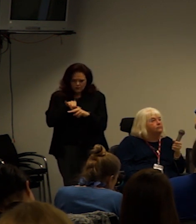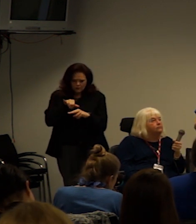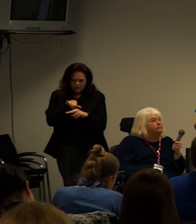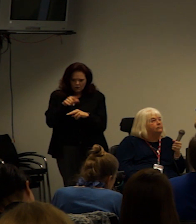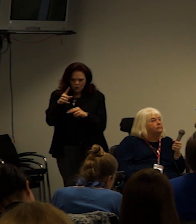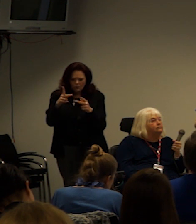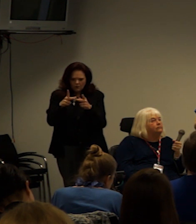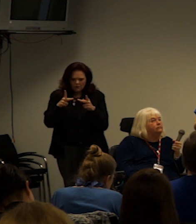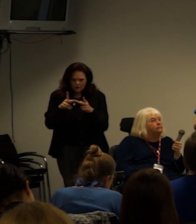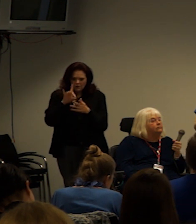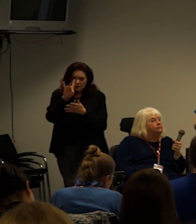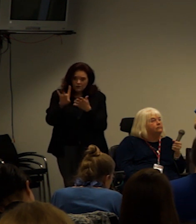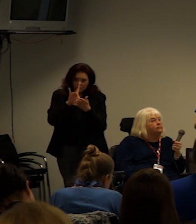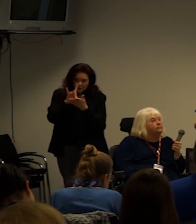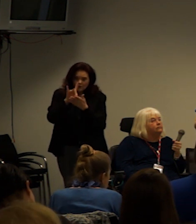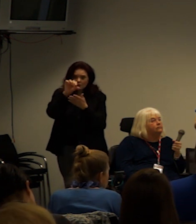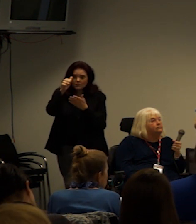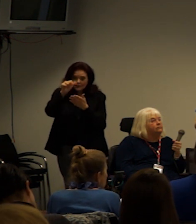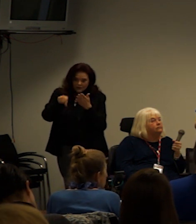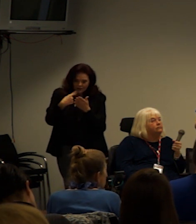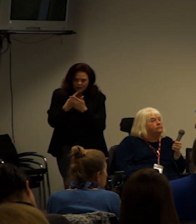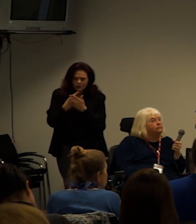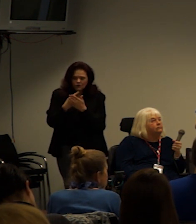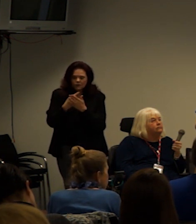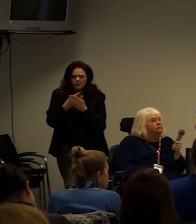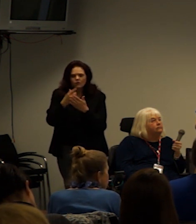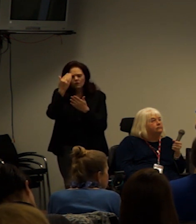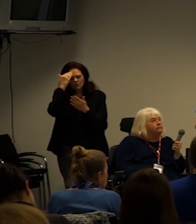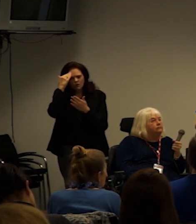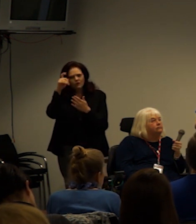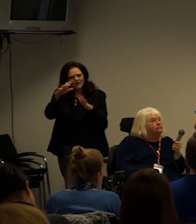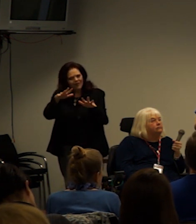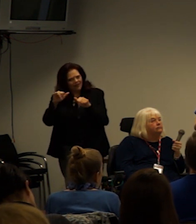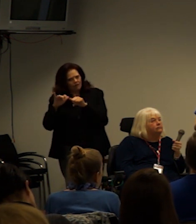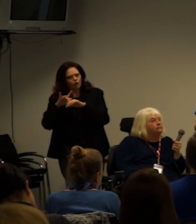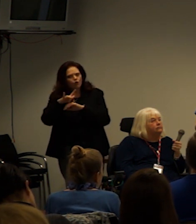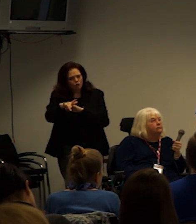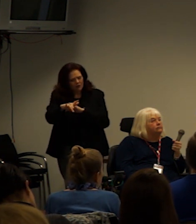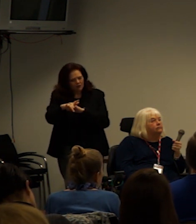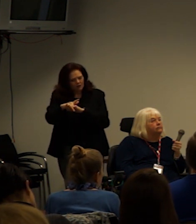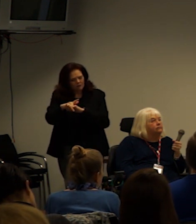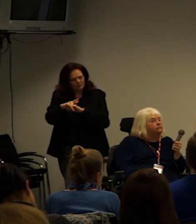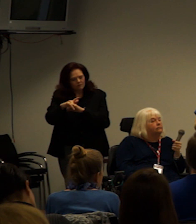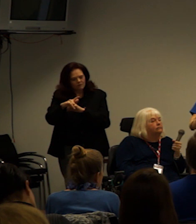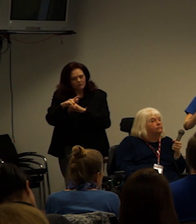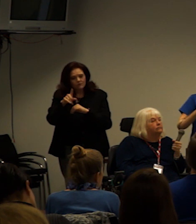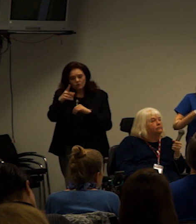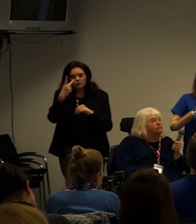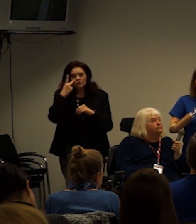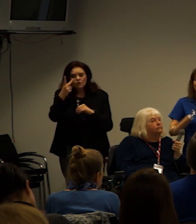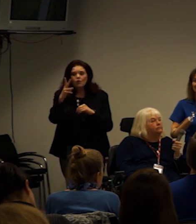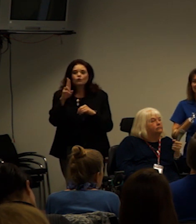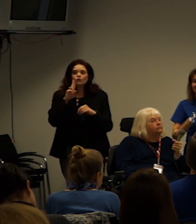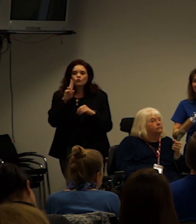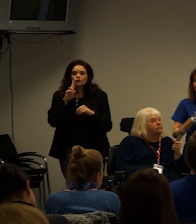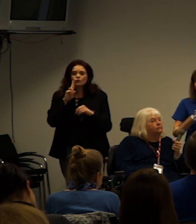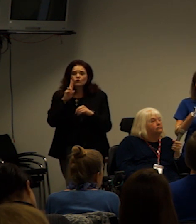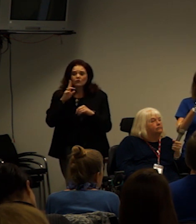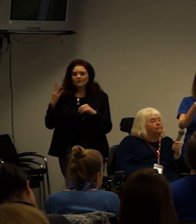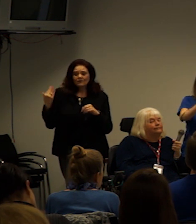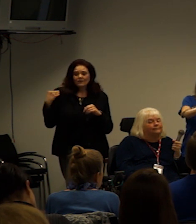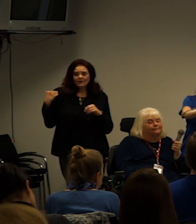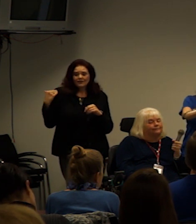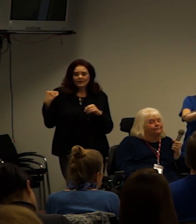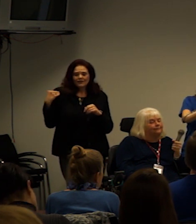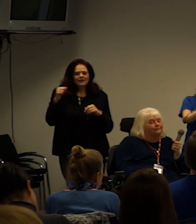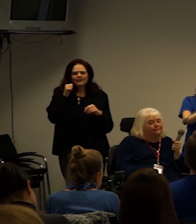for 8 or 10 hours at a time, leave early, because chances are y'all saw Houston the